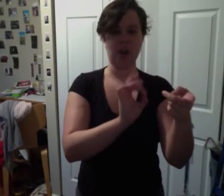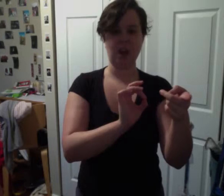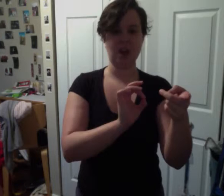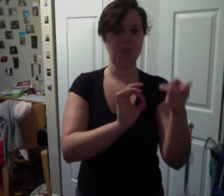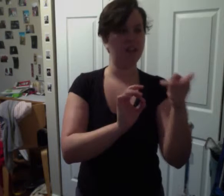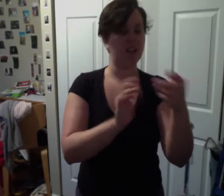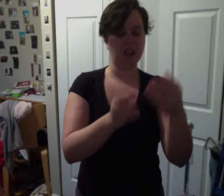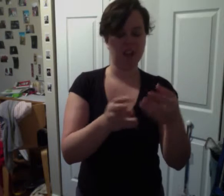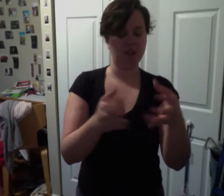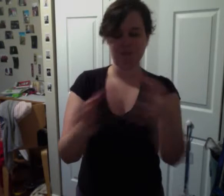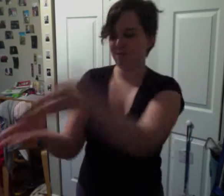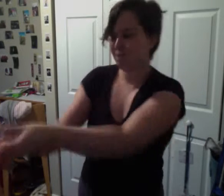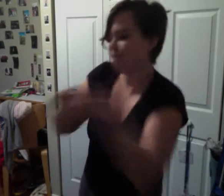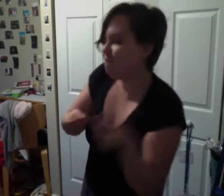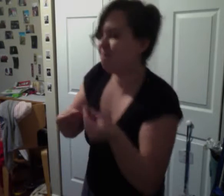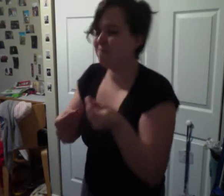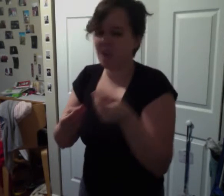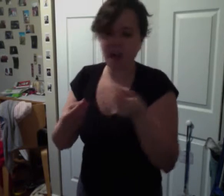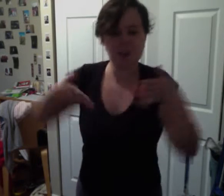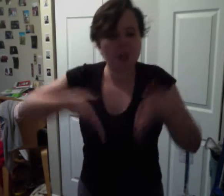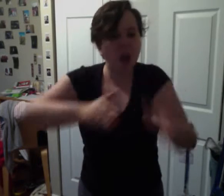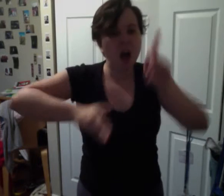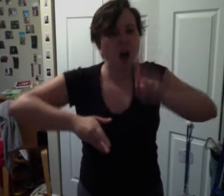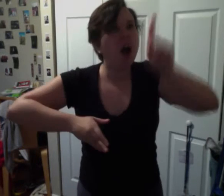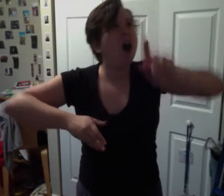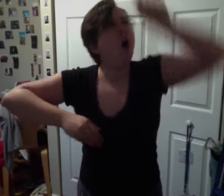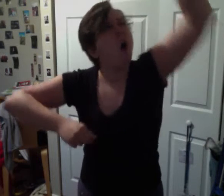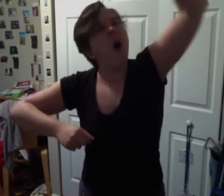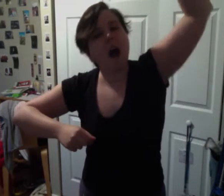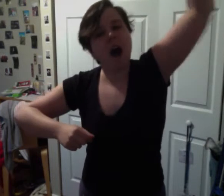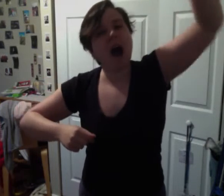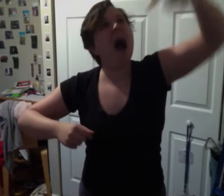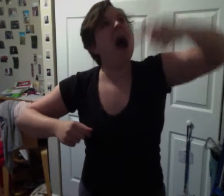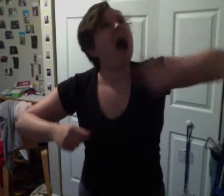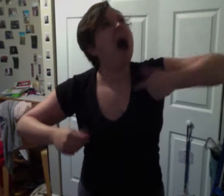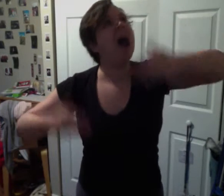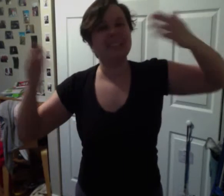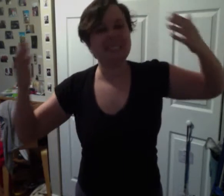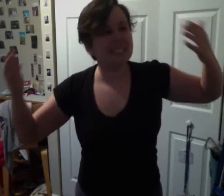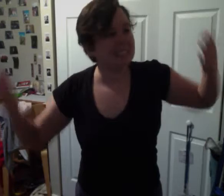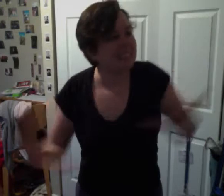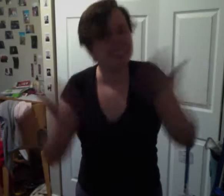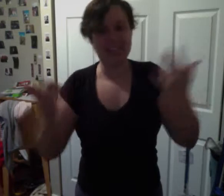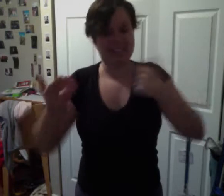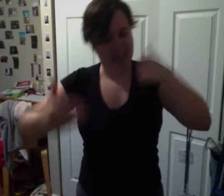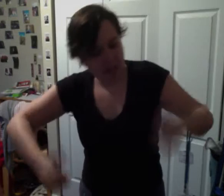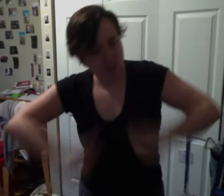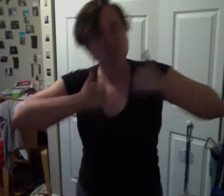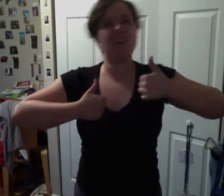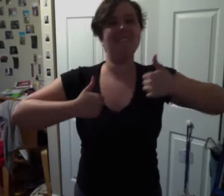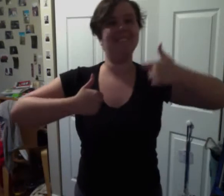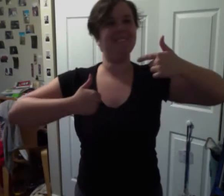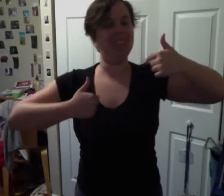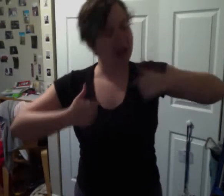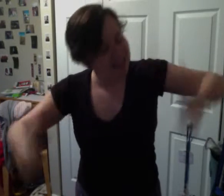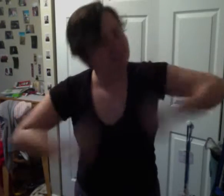narrow hallway, holding it over his head, shouting, "I exist! I exist."